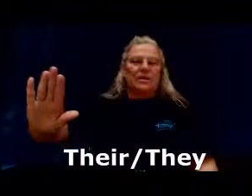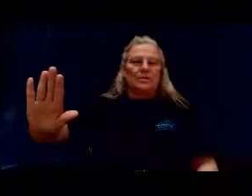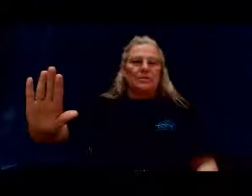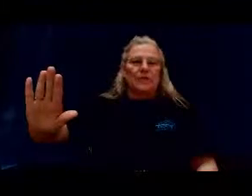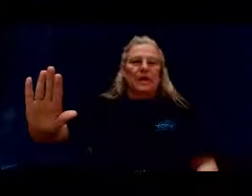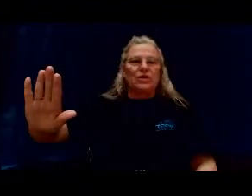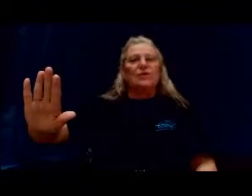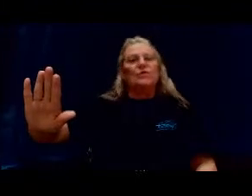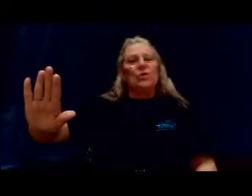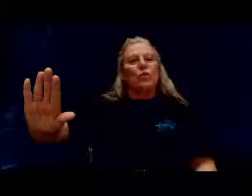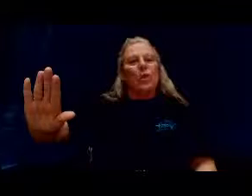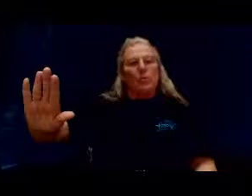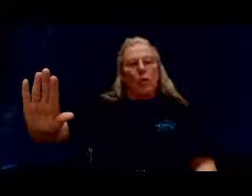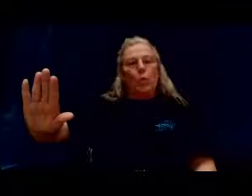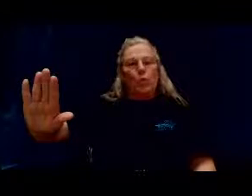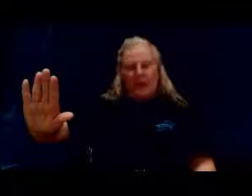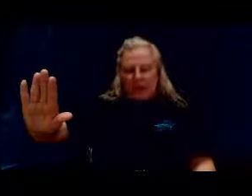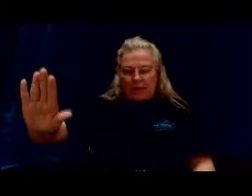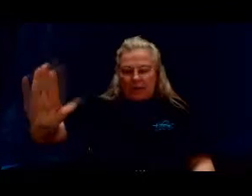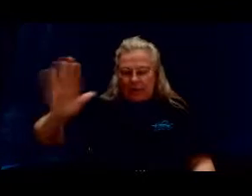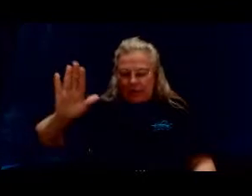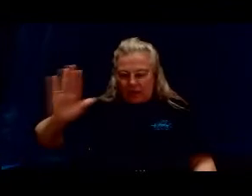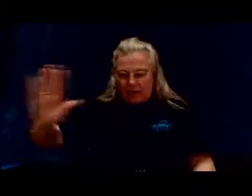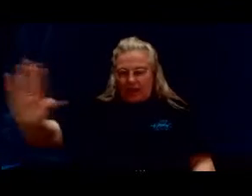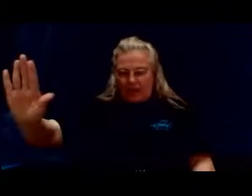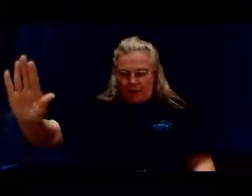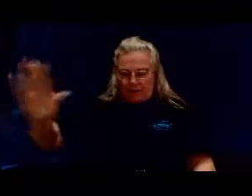it's possession, so you have open hand. There.